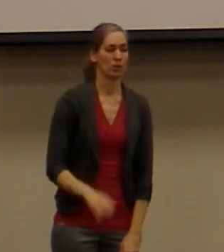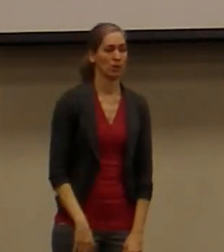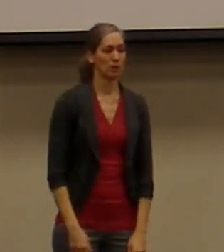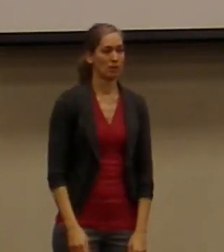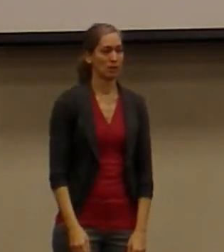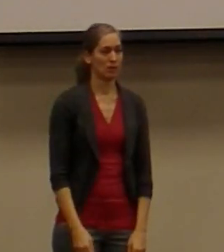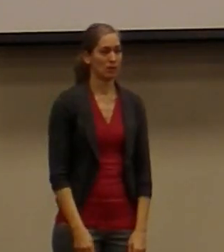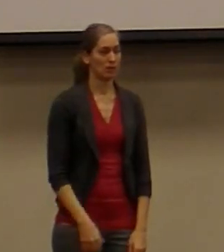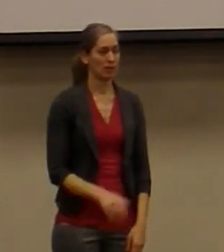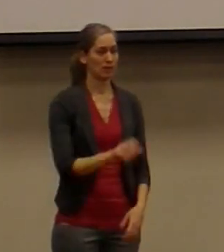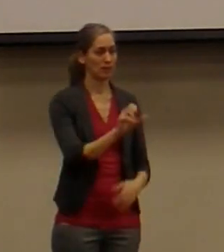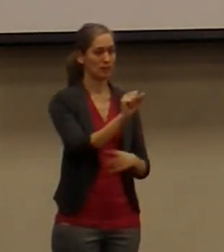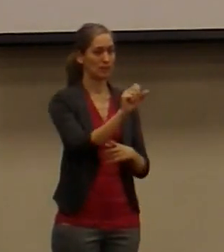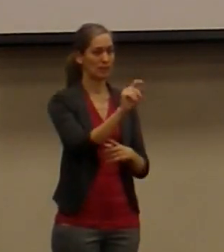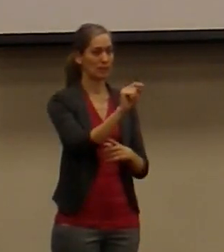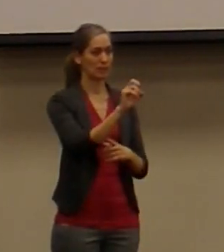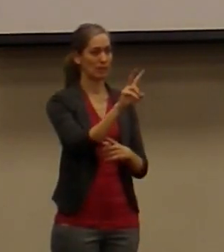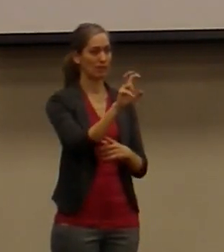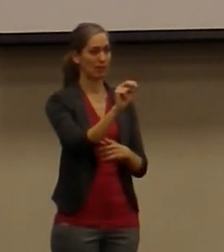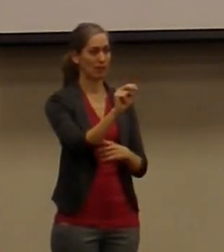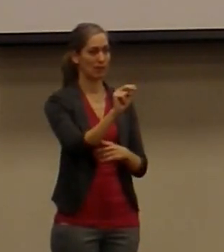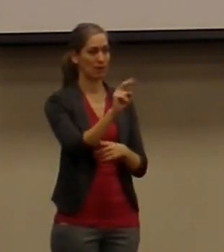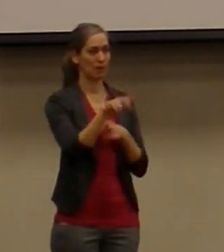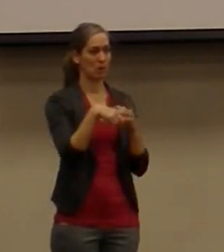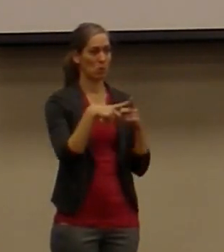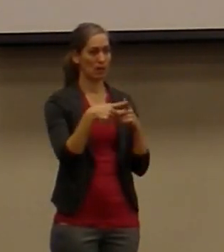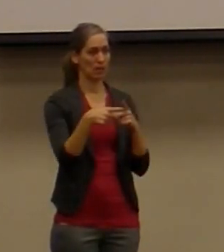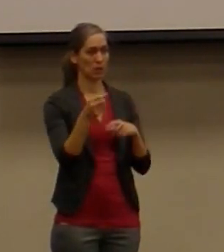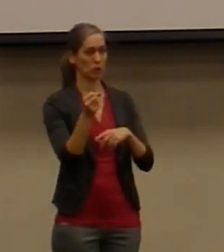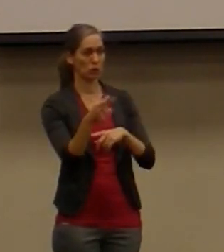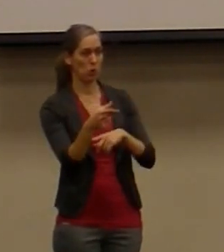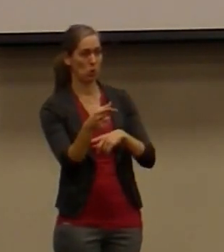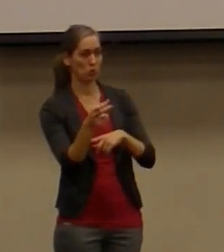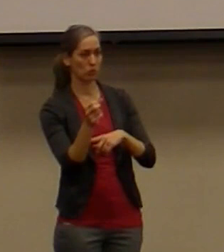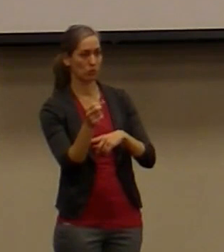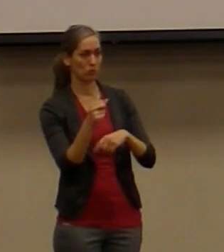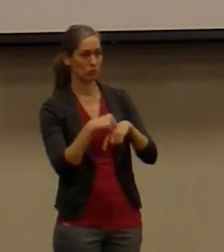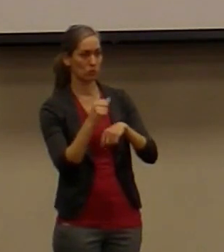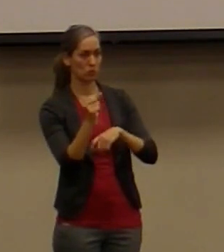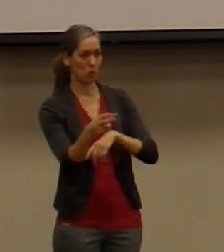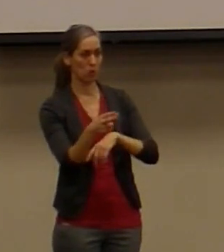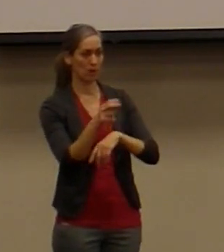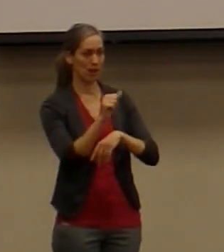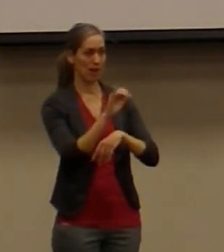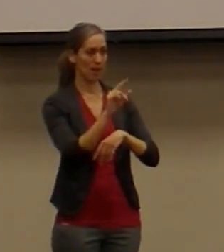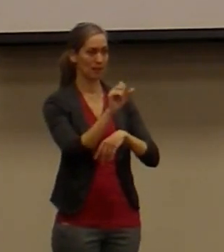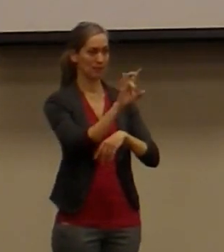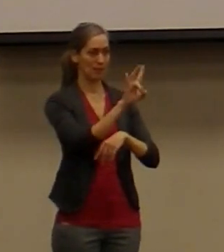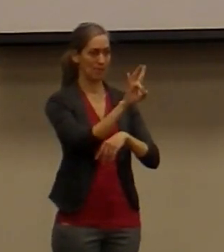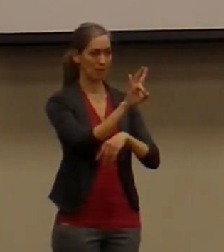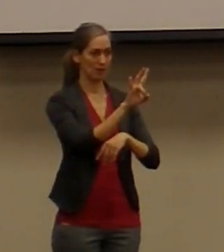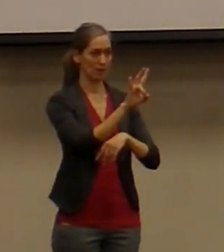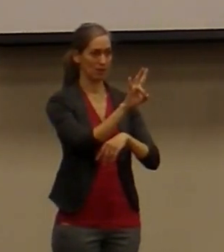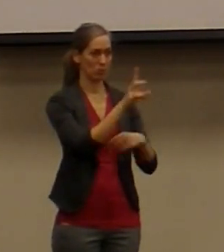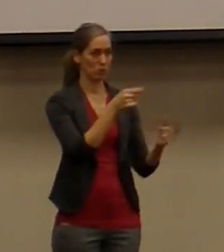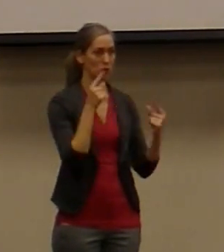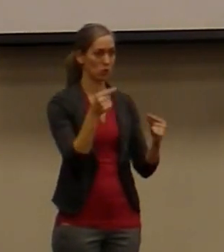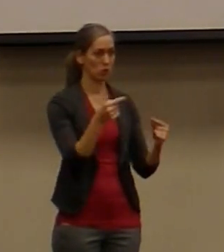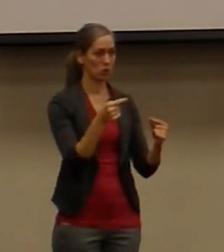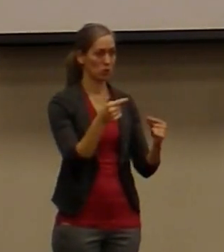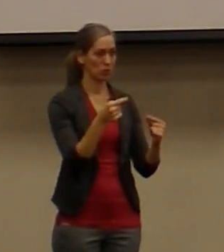Or when Stephen is being stoned at the end of Acts chapter 7, he looks up into heaven and says,